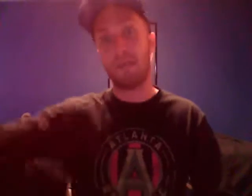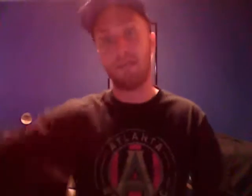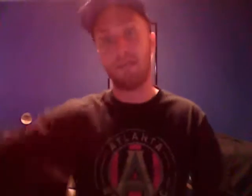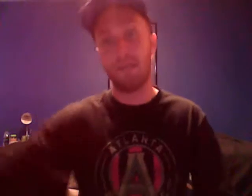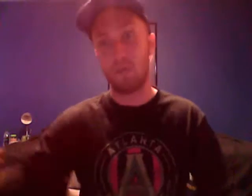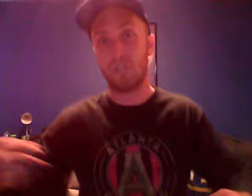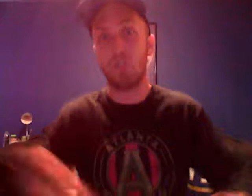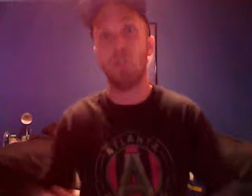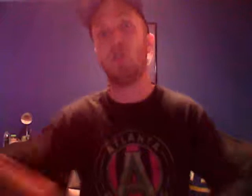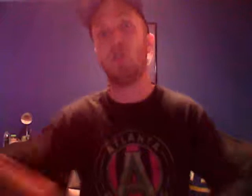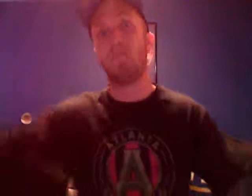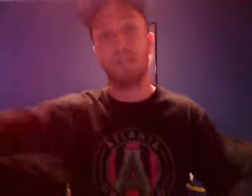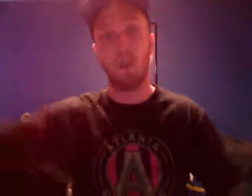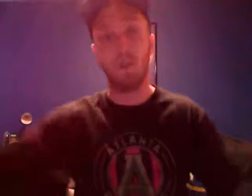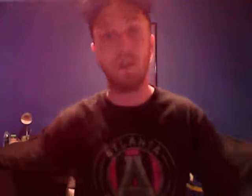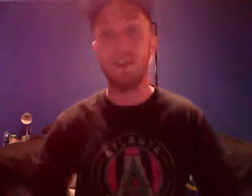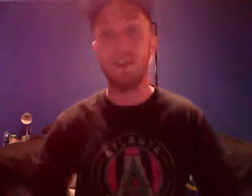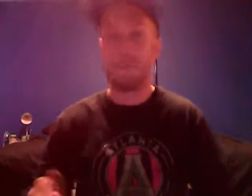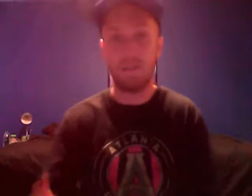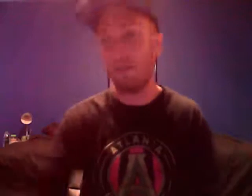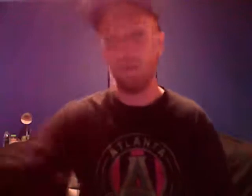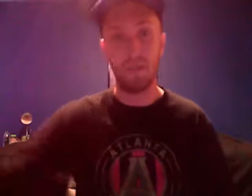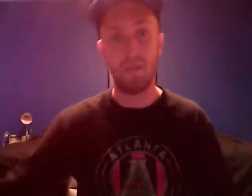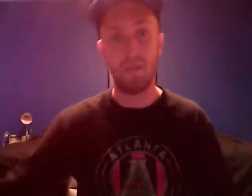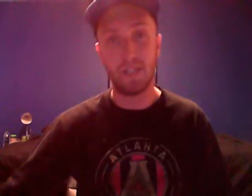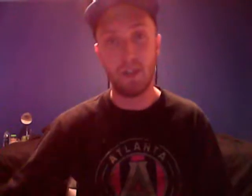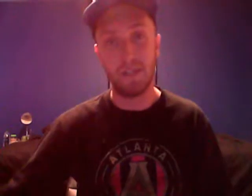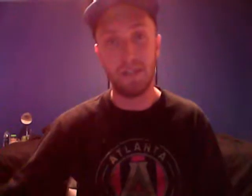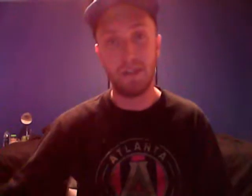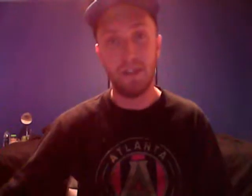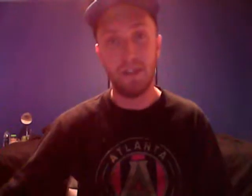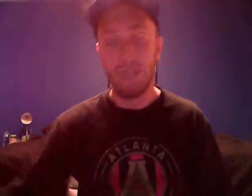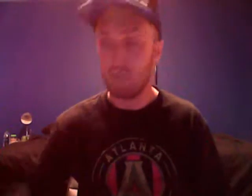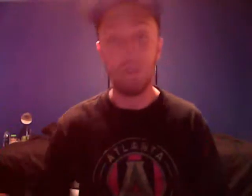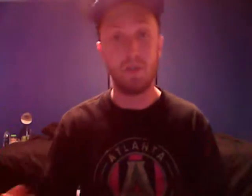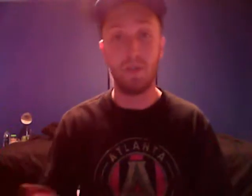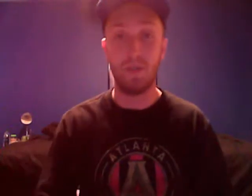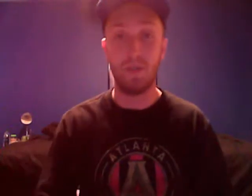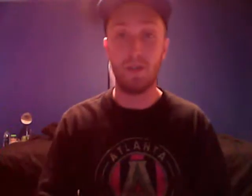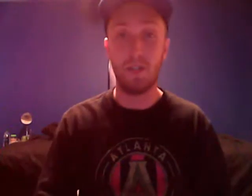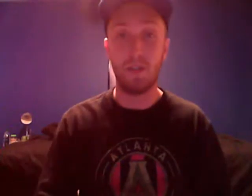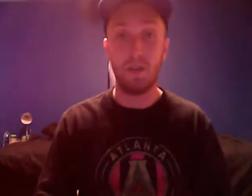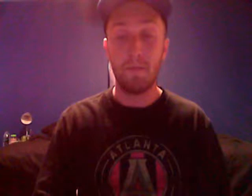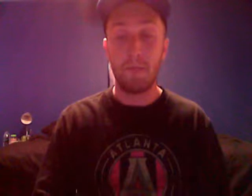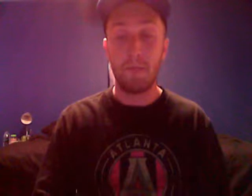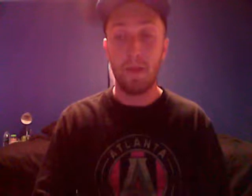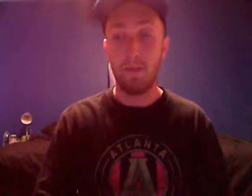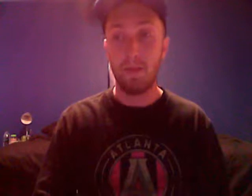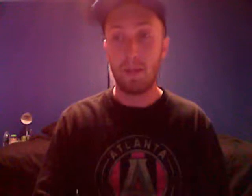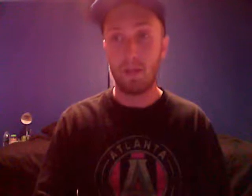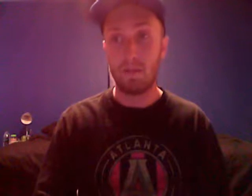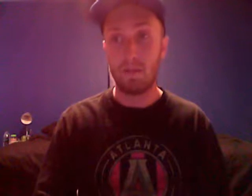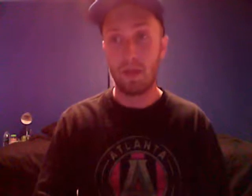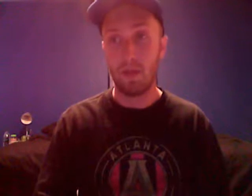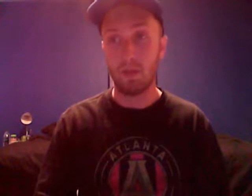acrobatic saves where he has to jump to get over there because he's not moving his feet to get over there. It's really, really frustrating. And I can't remember how the third